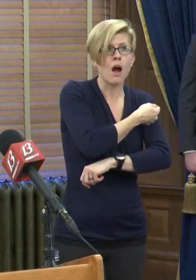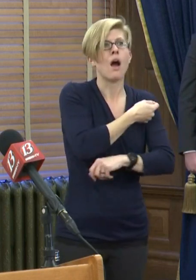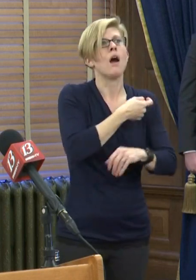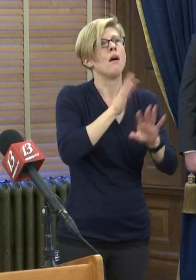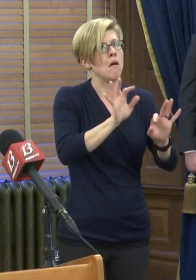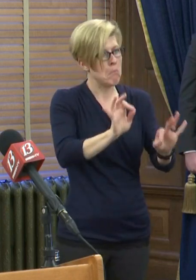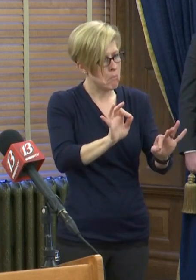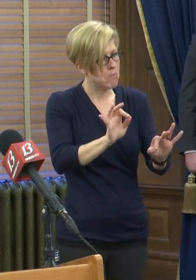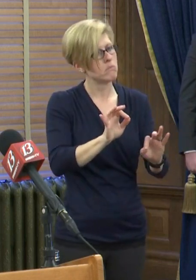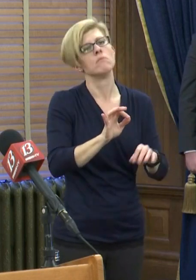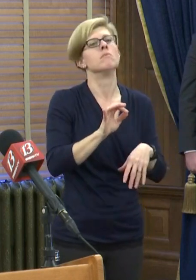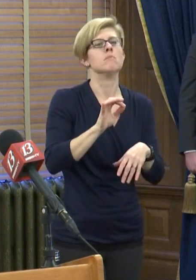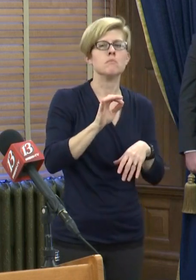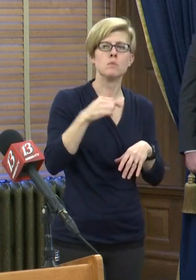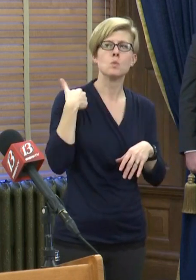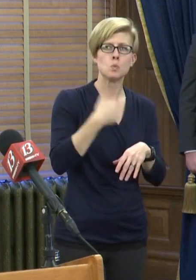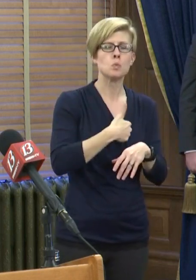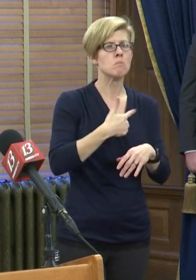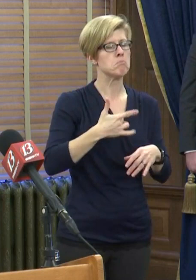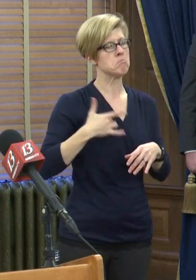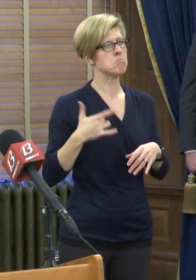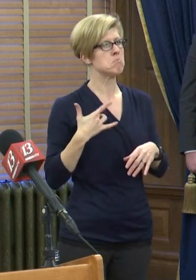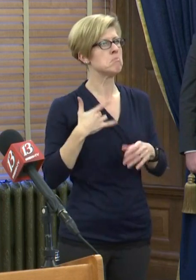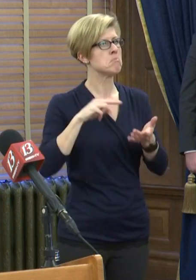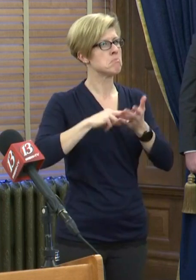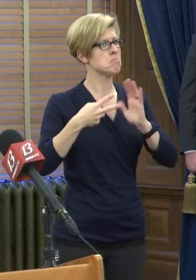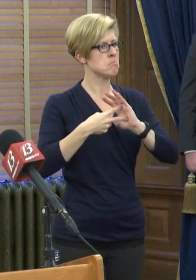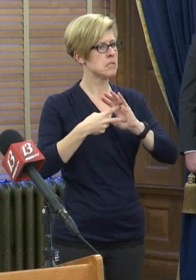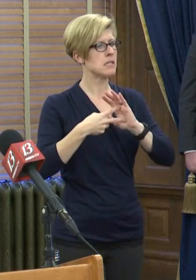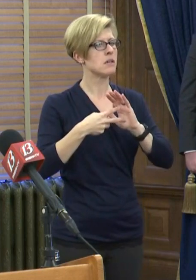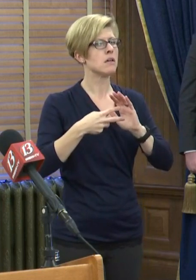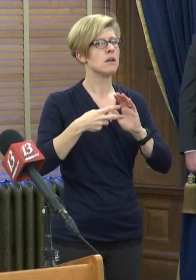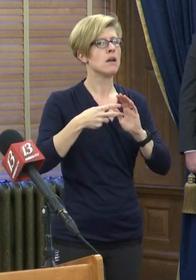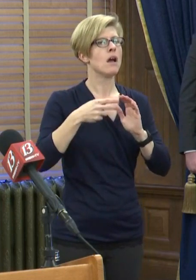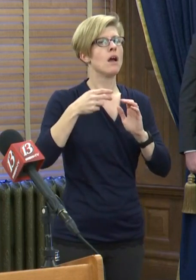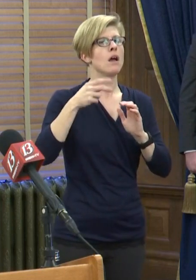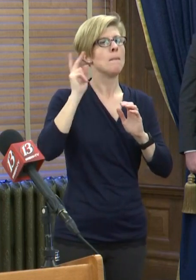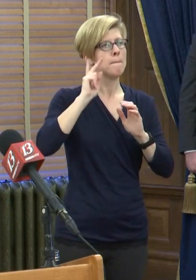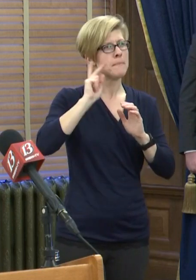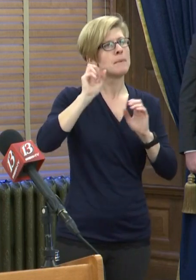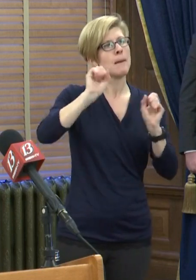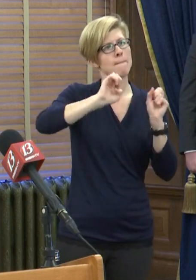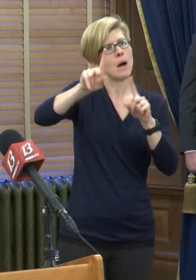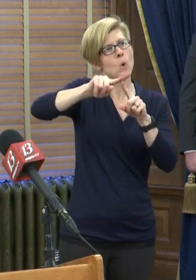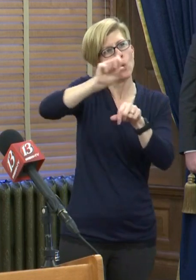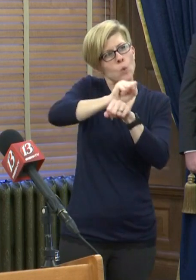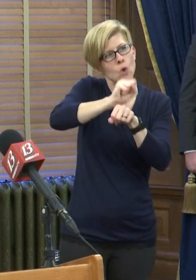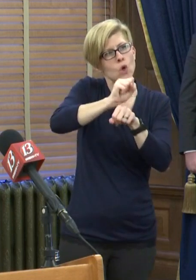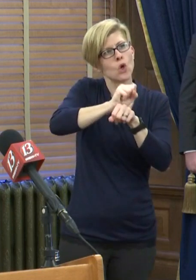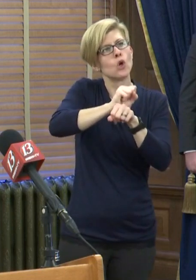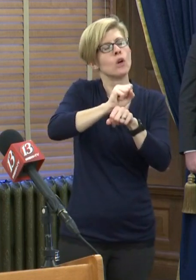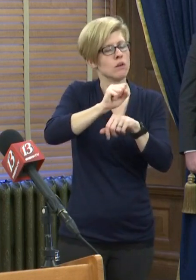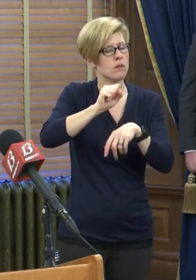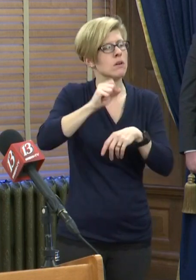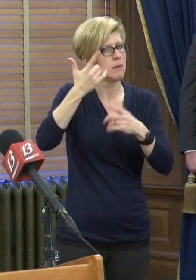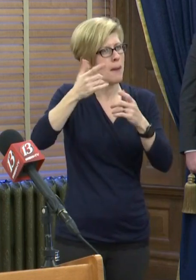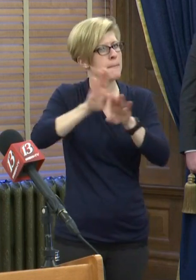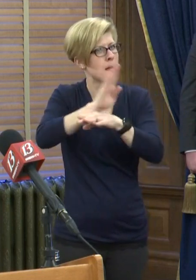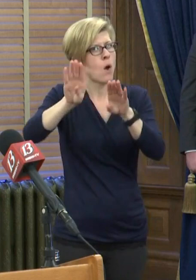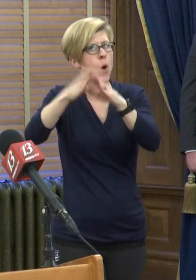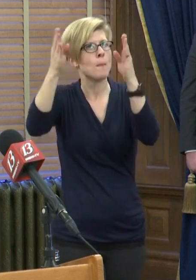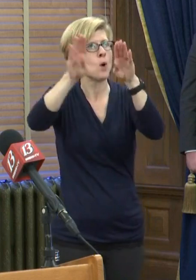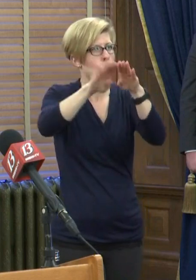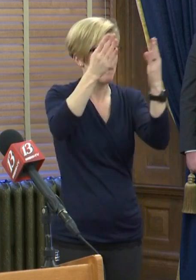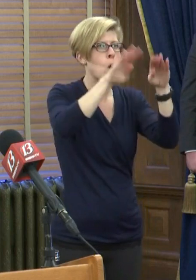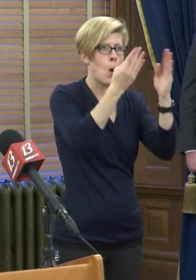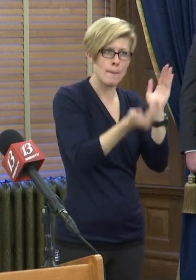people vaccinated. We fully expect that fewer and fewer people will be filing unemployment claims because businesses will reopen.